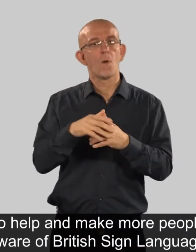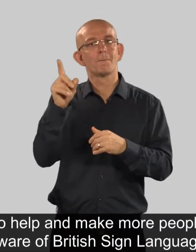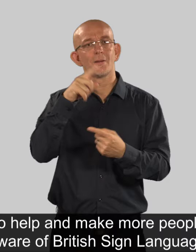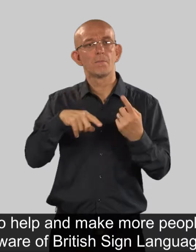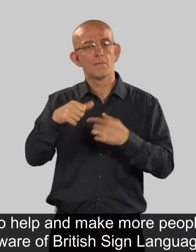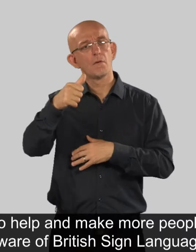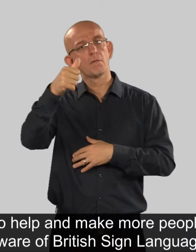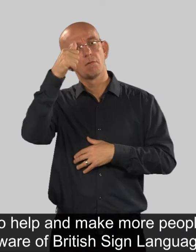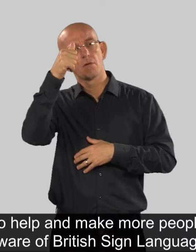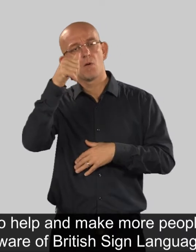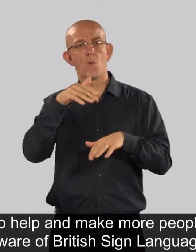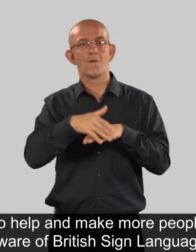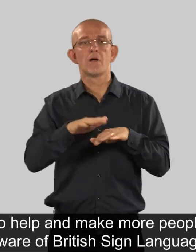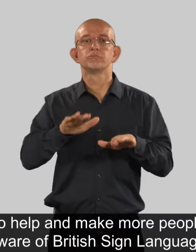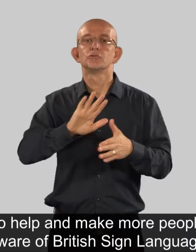Sign Language.